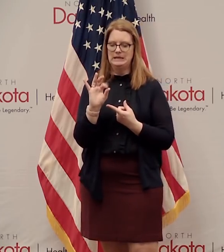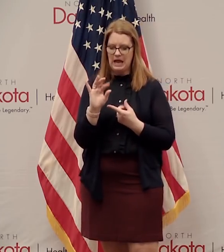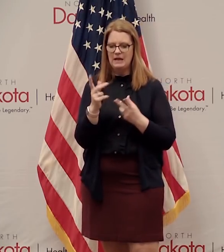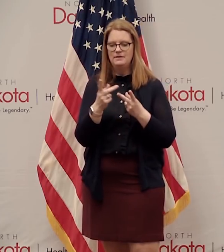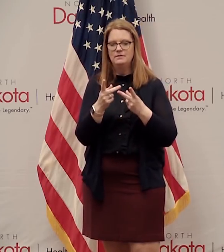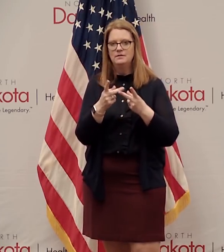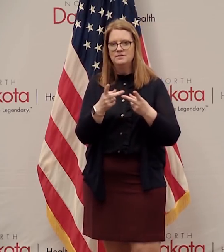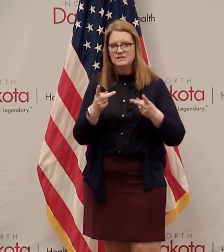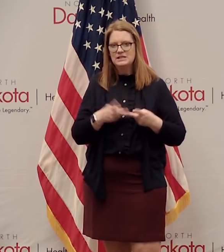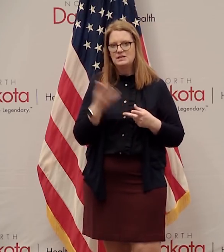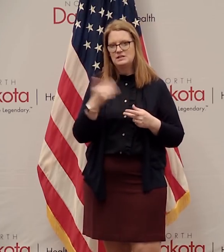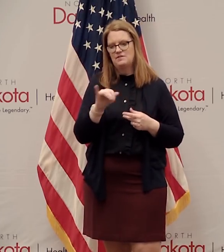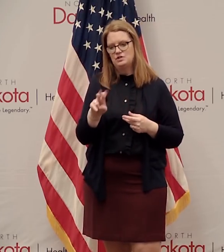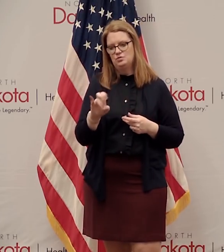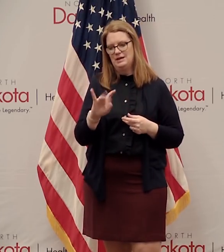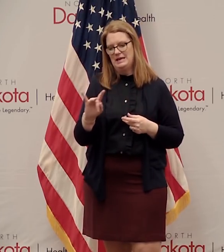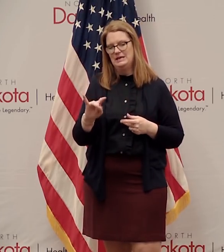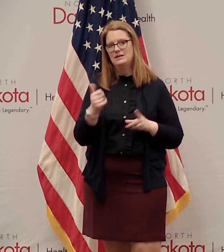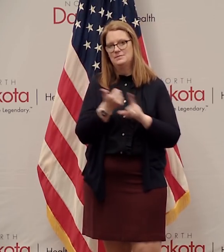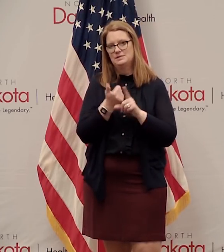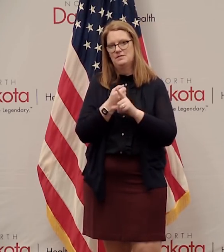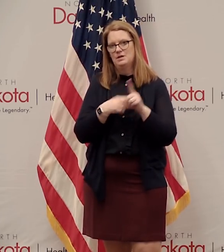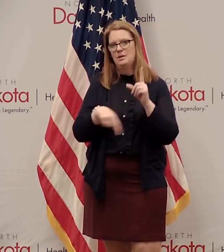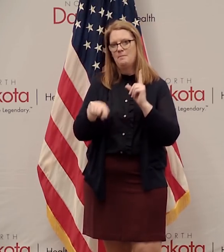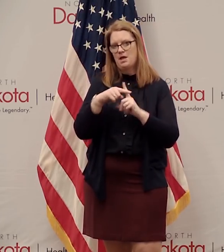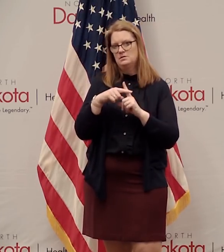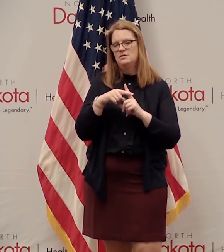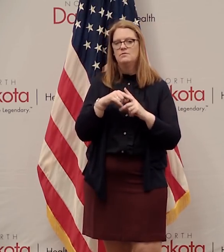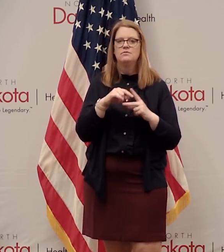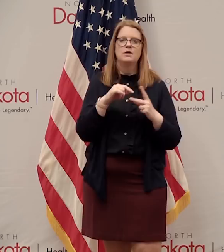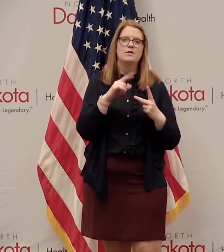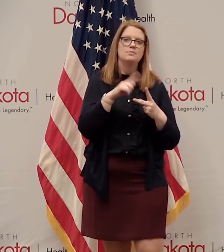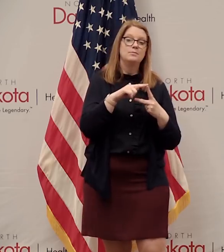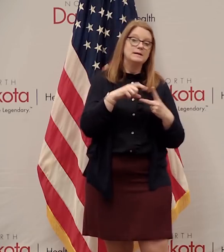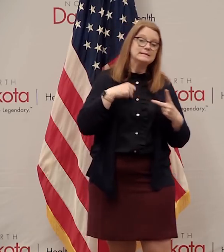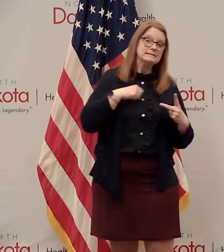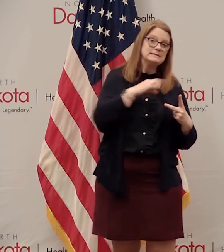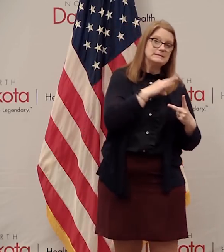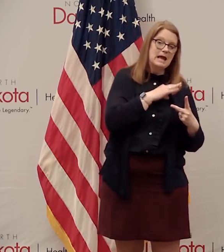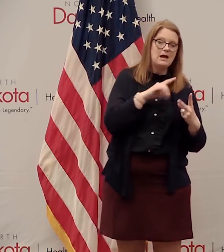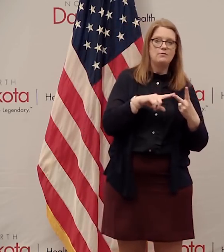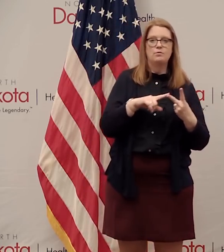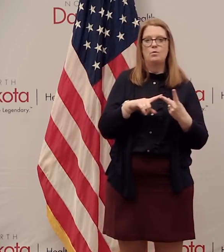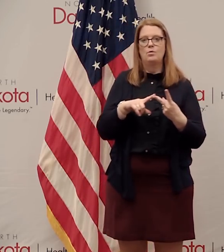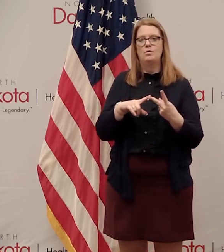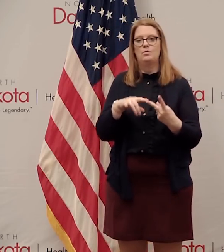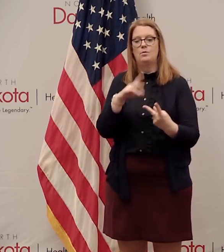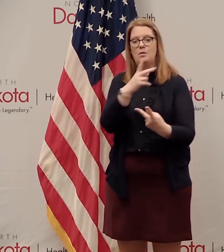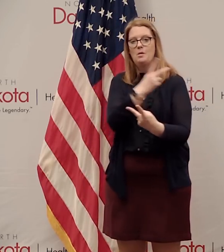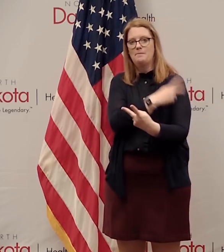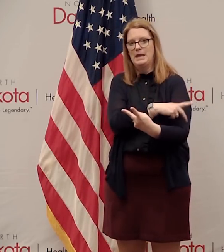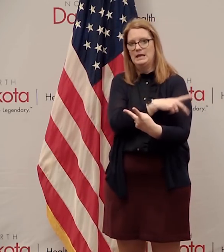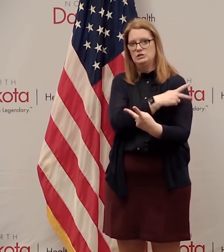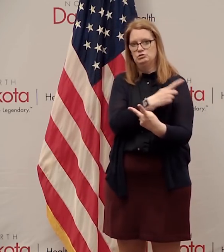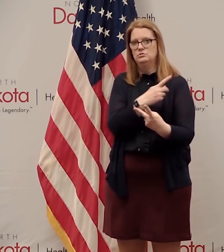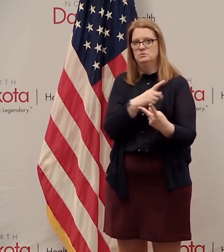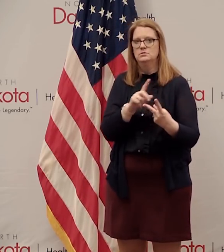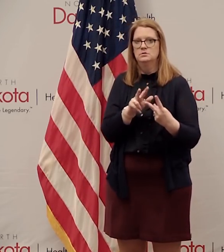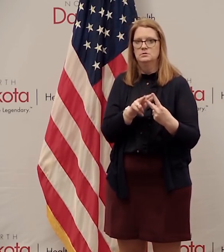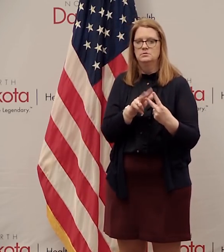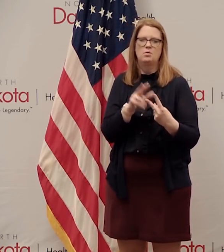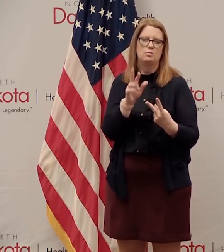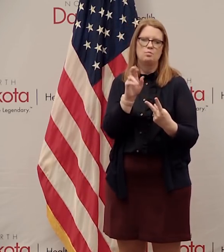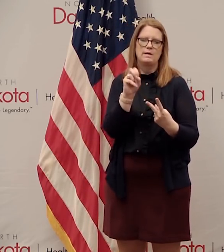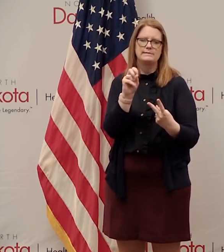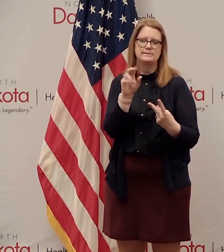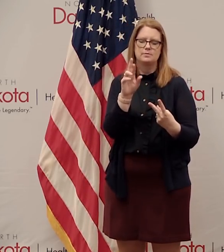facilities out of 218 that have had a positive from either a staff member or a resident, but we